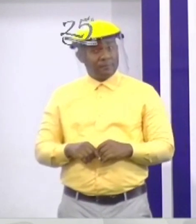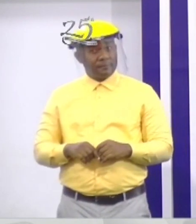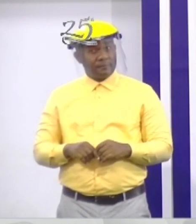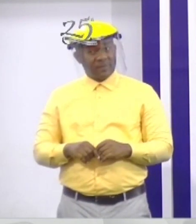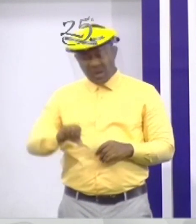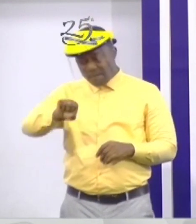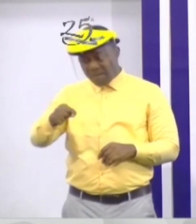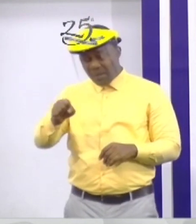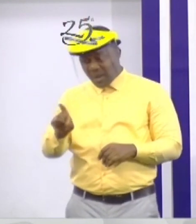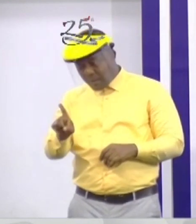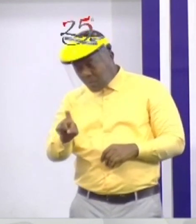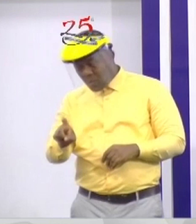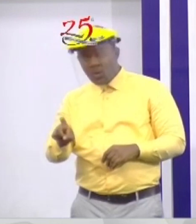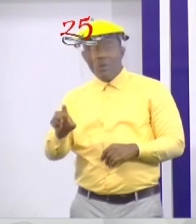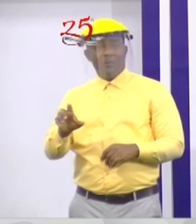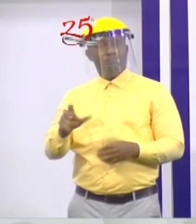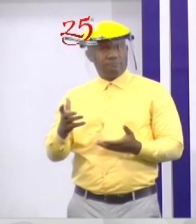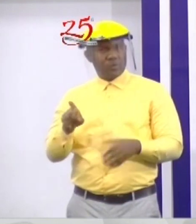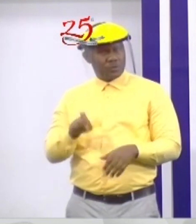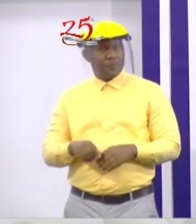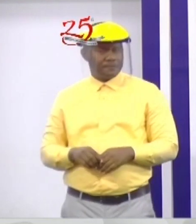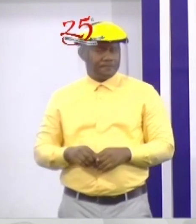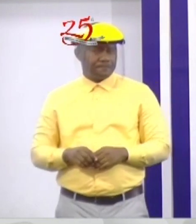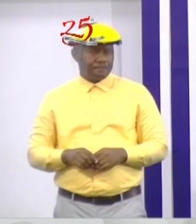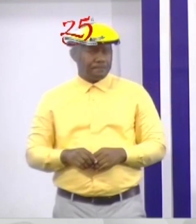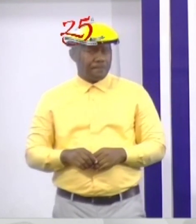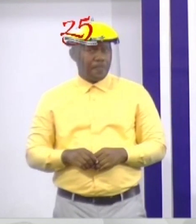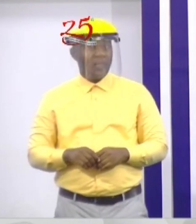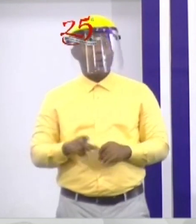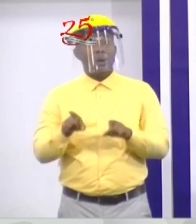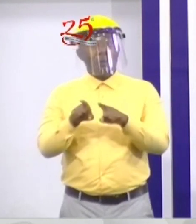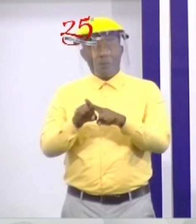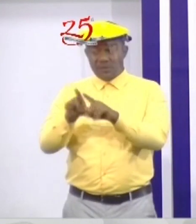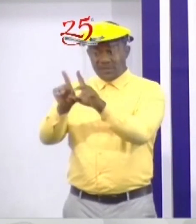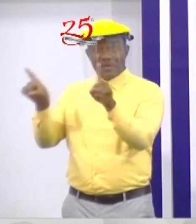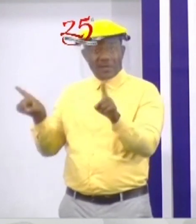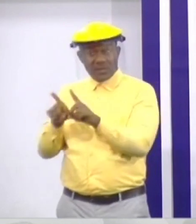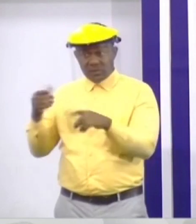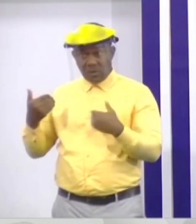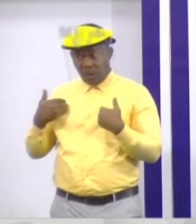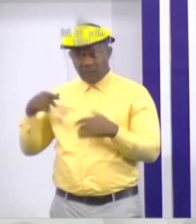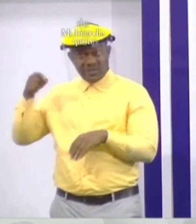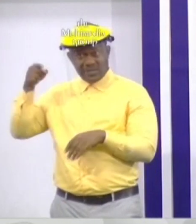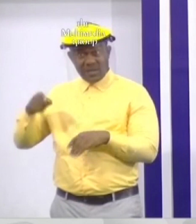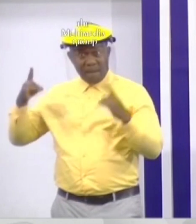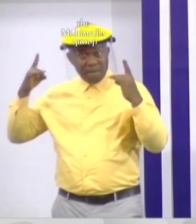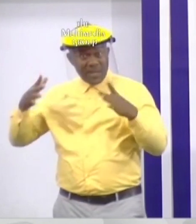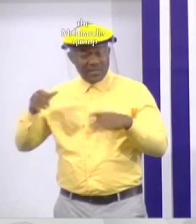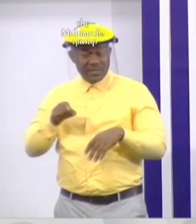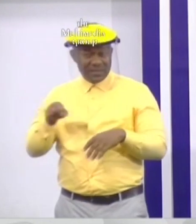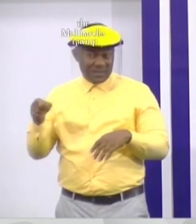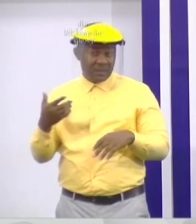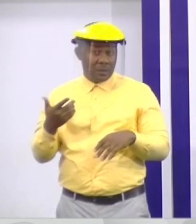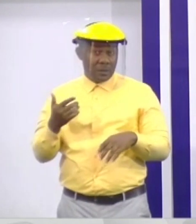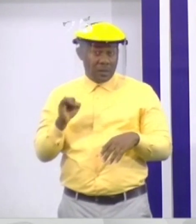protection is also upped in these places. And then for the districts that were described as the hotspots, we'll go through that list again. What it means is that those of